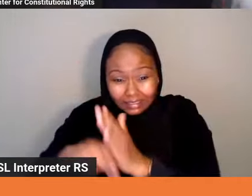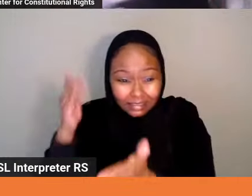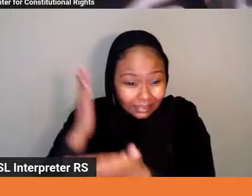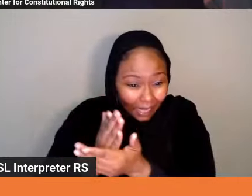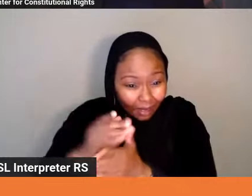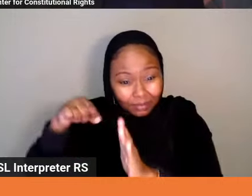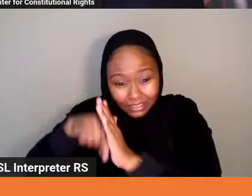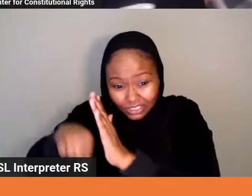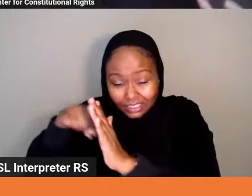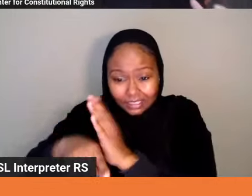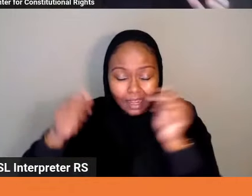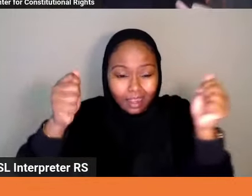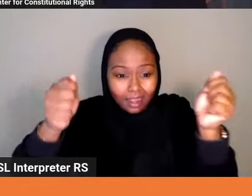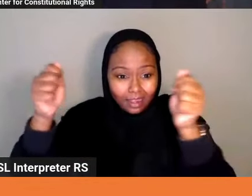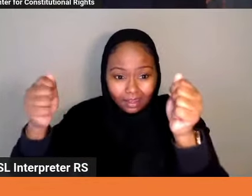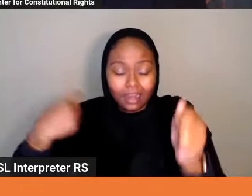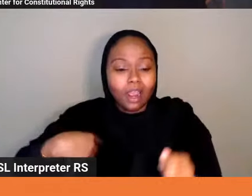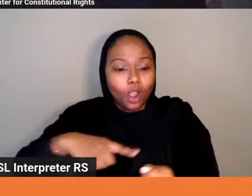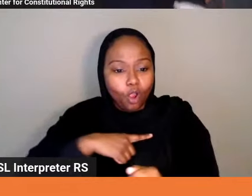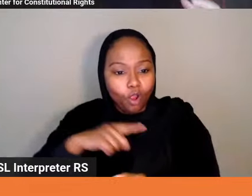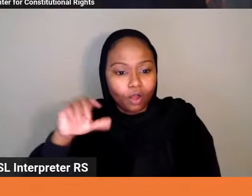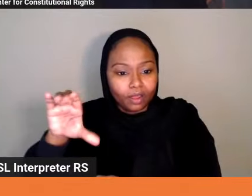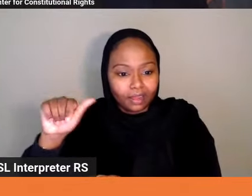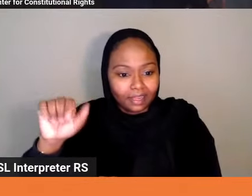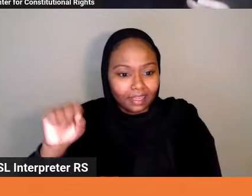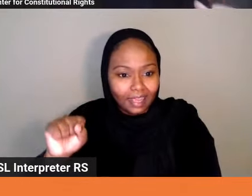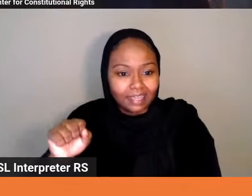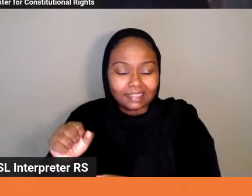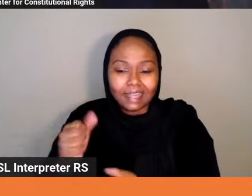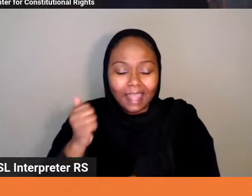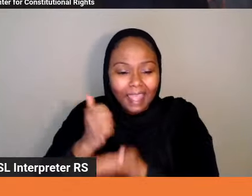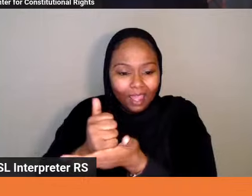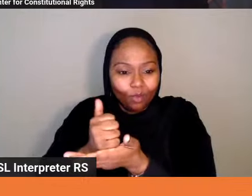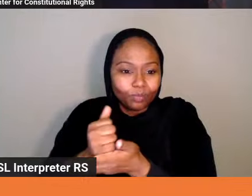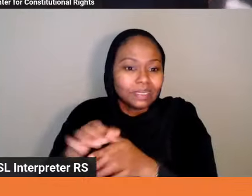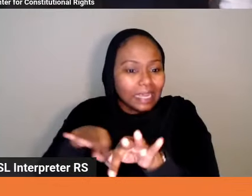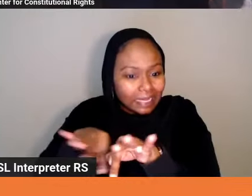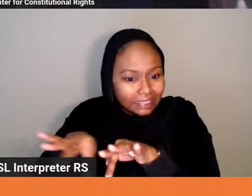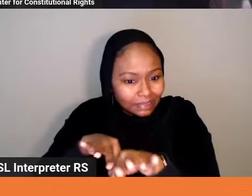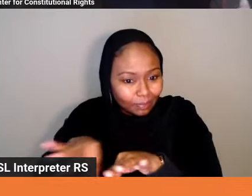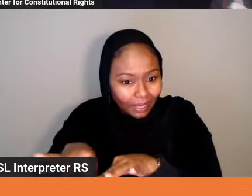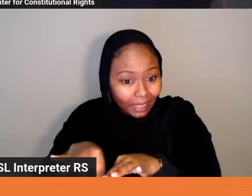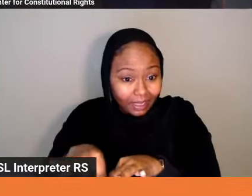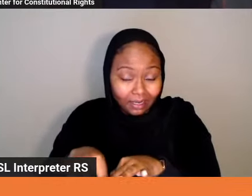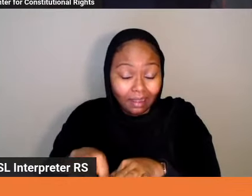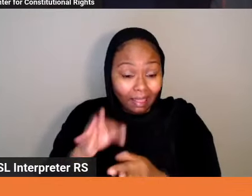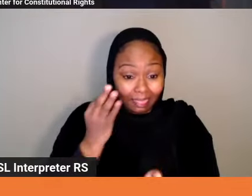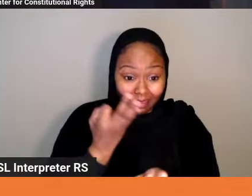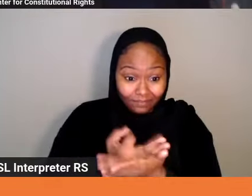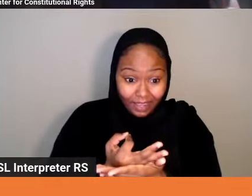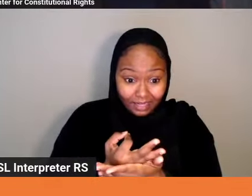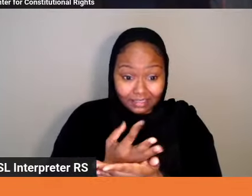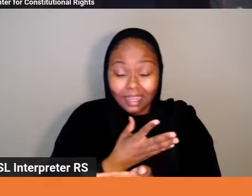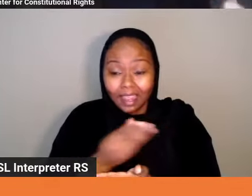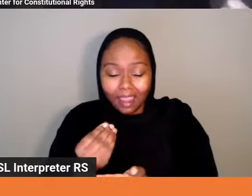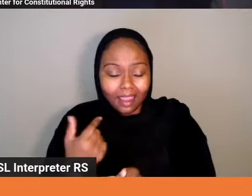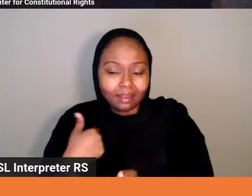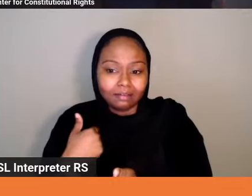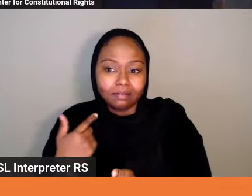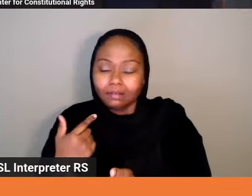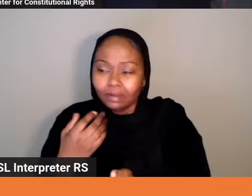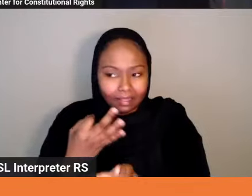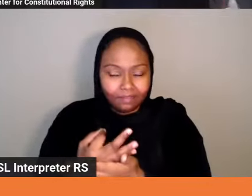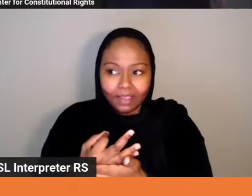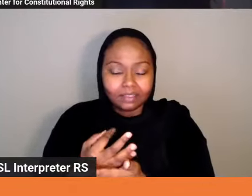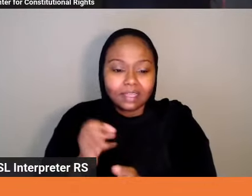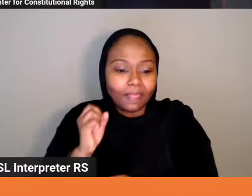genocide, our case helped explain factually and legally why those signs are right. Unfortunately,